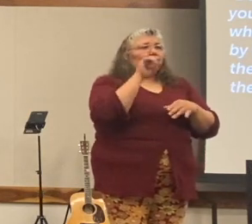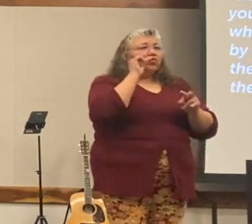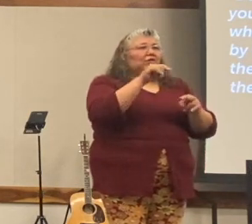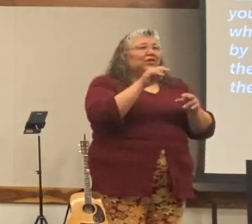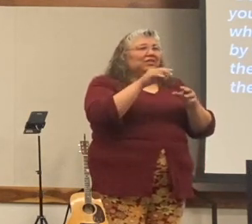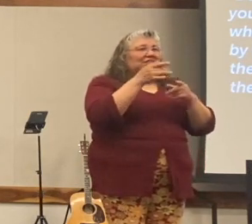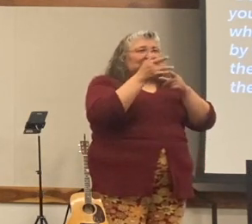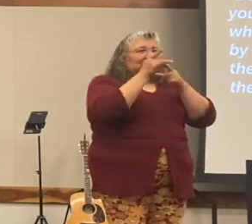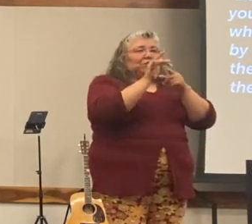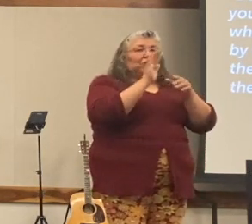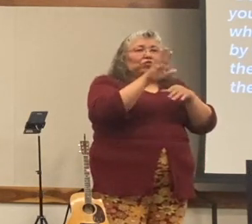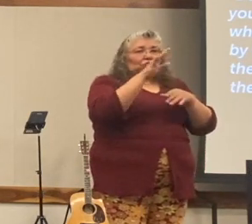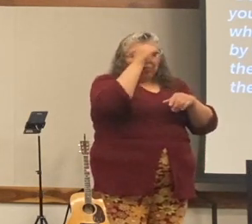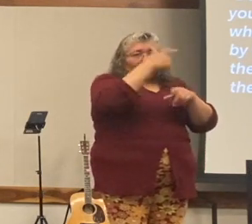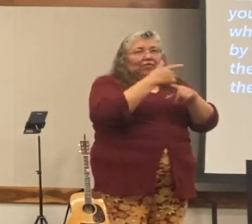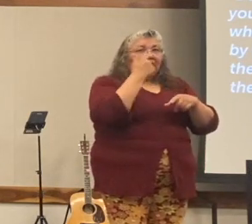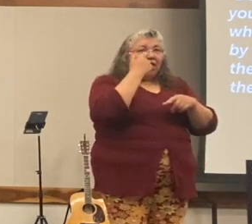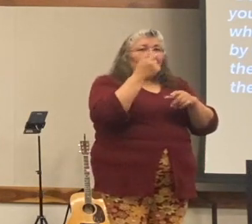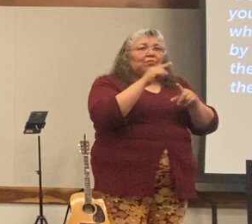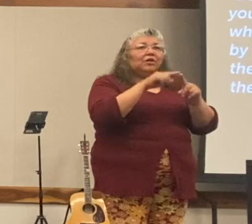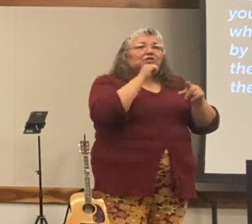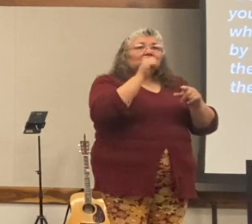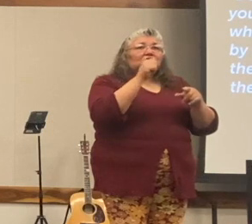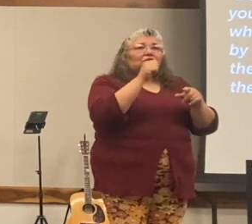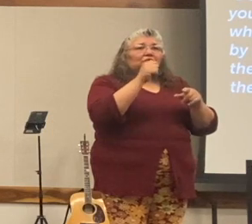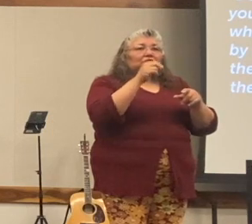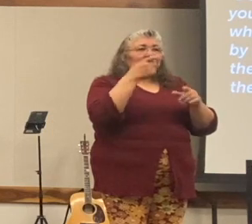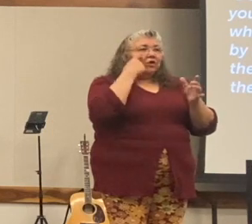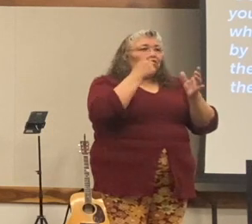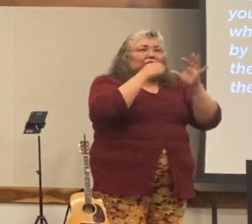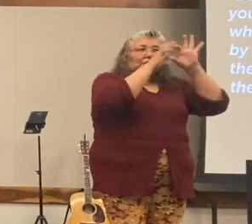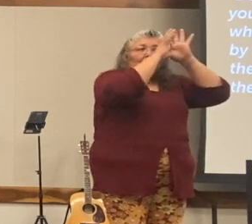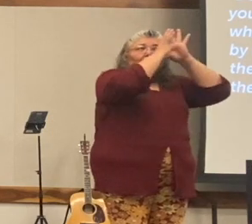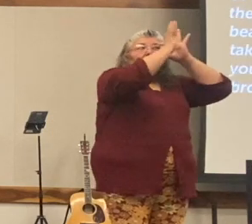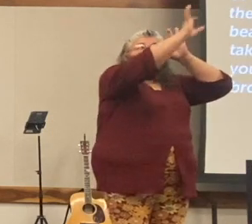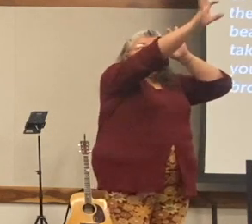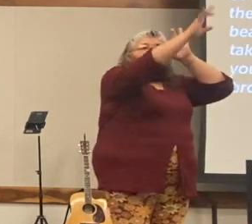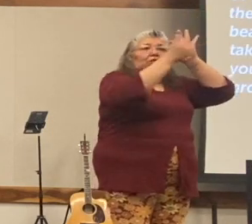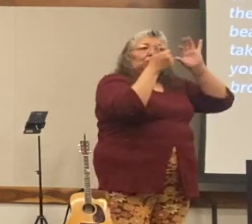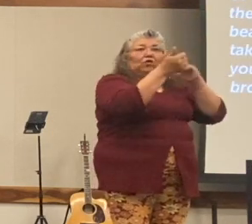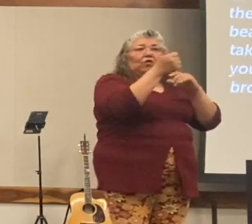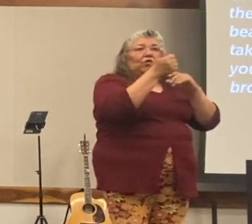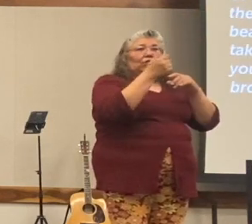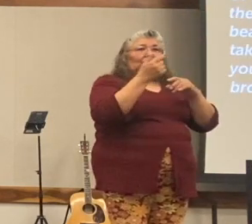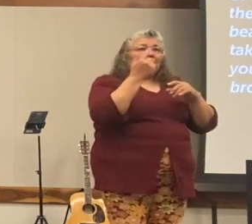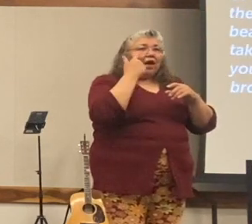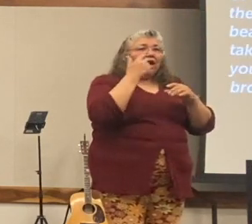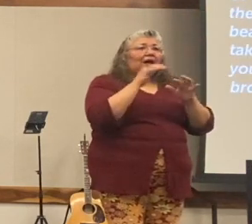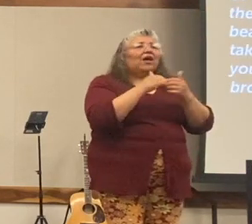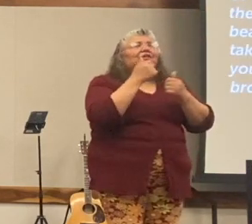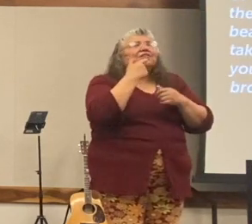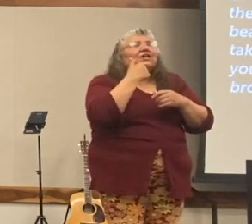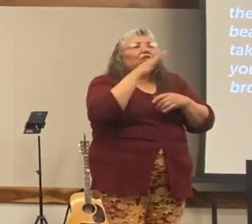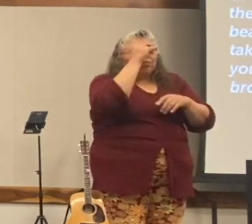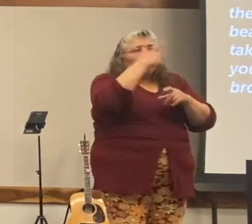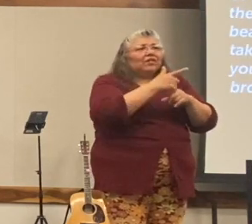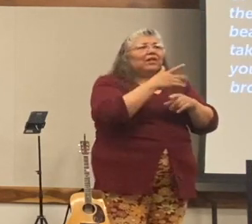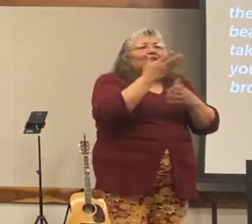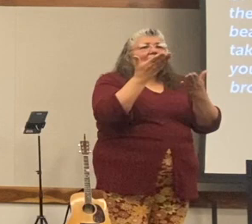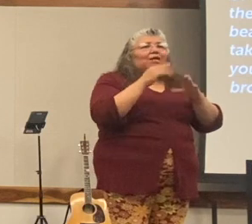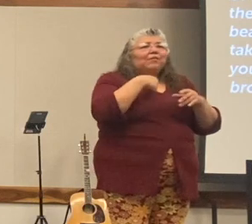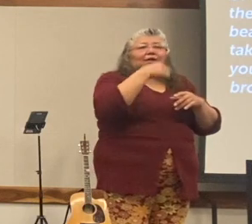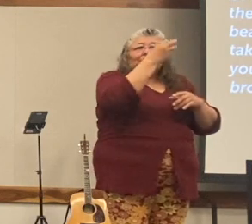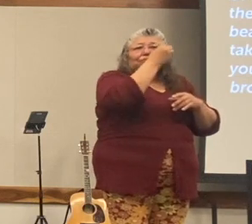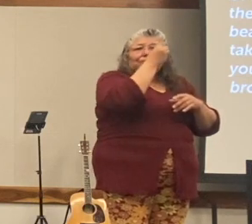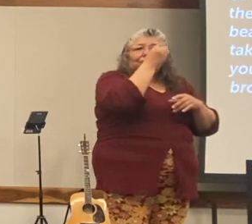eye, but don't notice the beam of wood in your own eye? Or how can you say to your brother, let me take that splinter out of